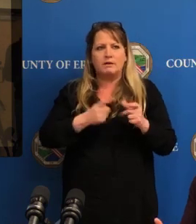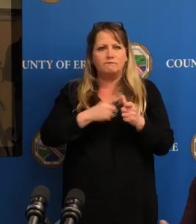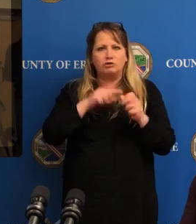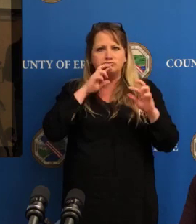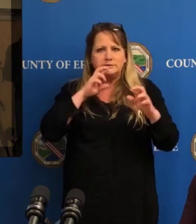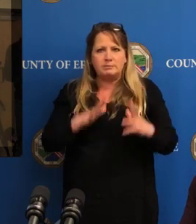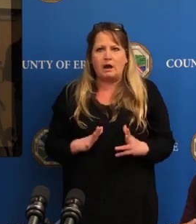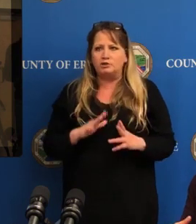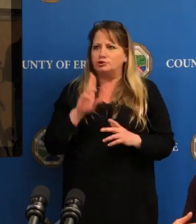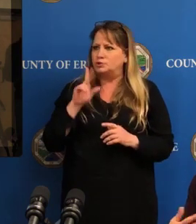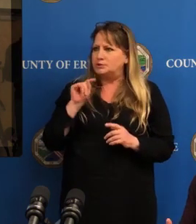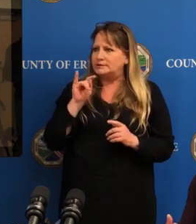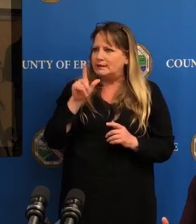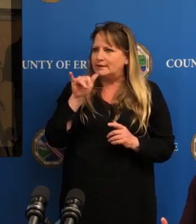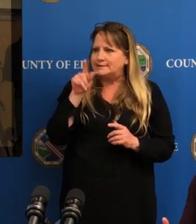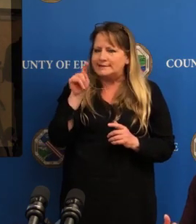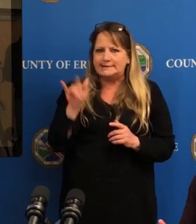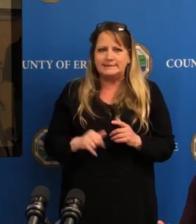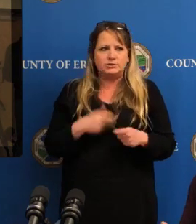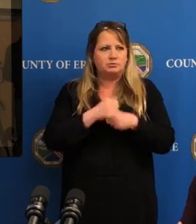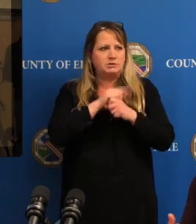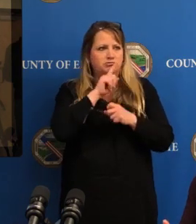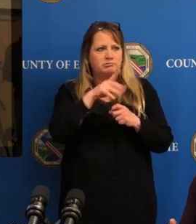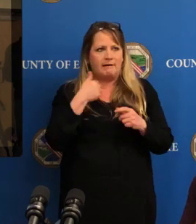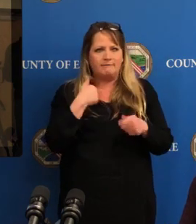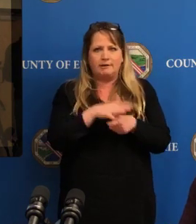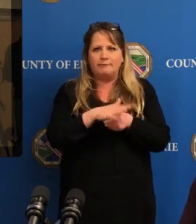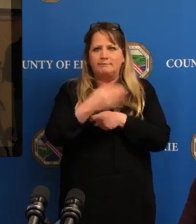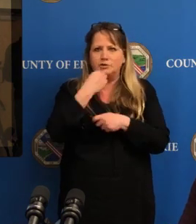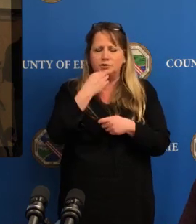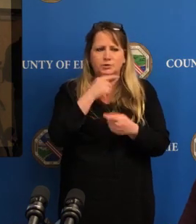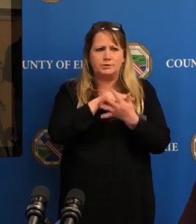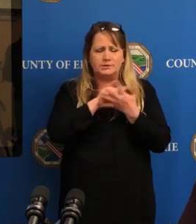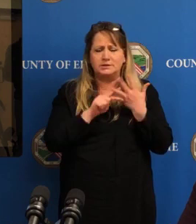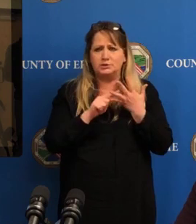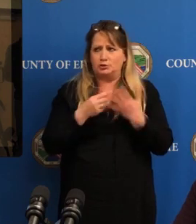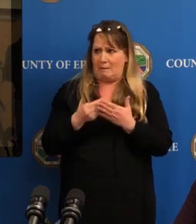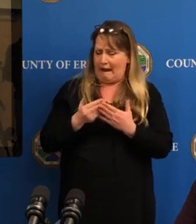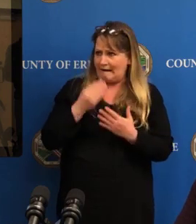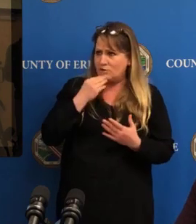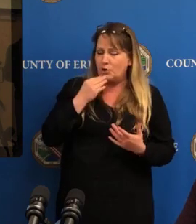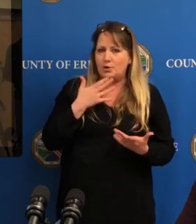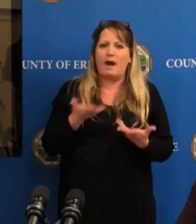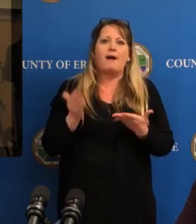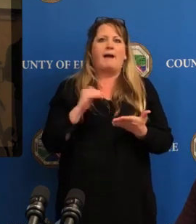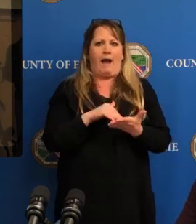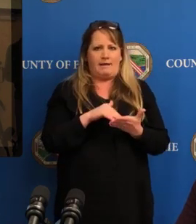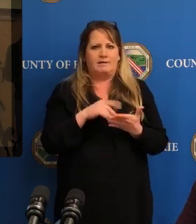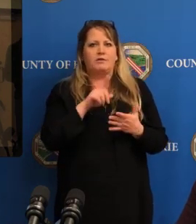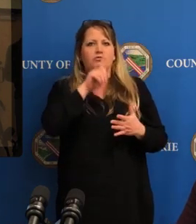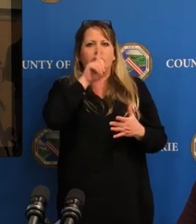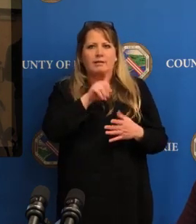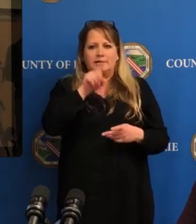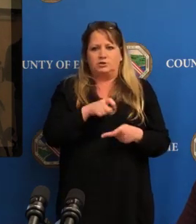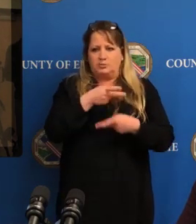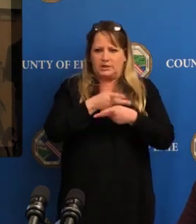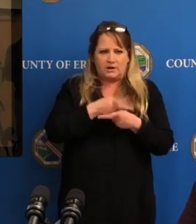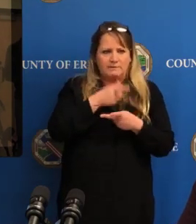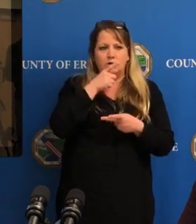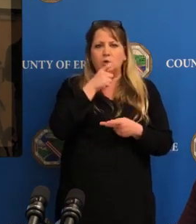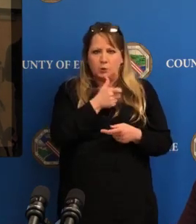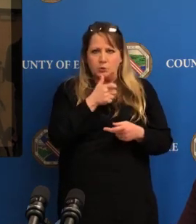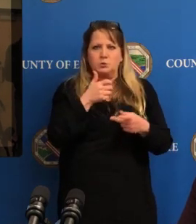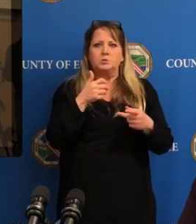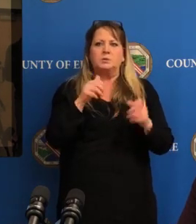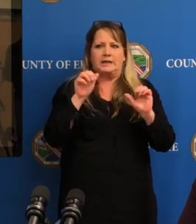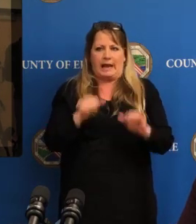lights on, to keep the food stocked in the grocery store, to be able to purchase food. So again, we have to be really careful with for who